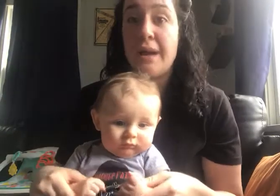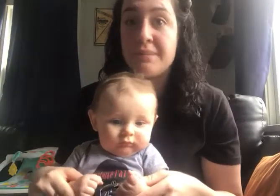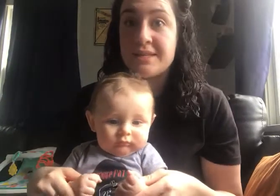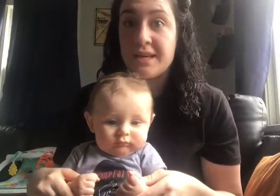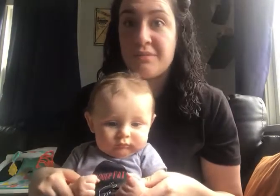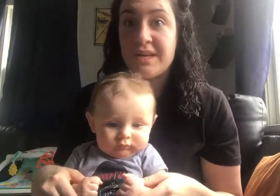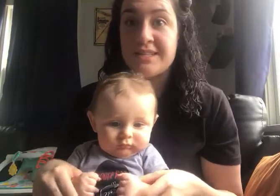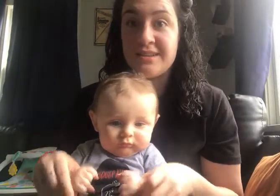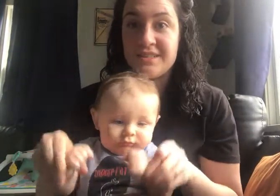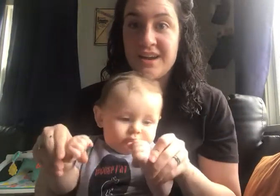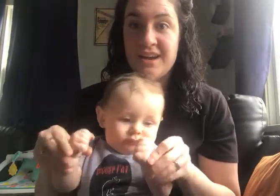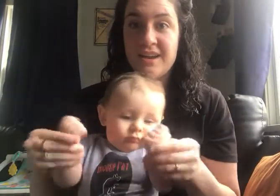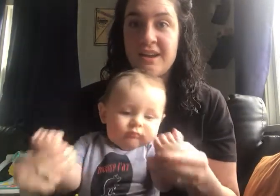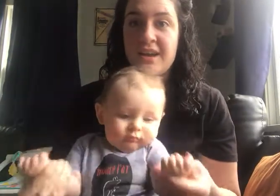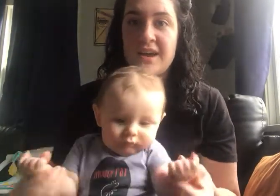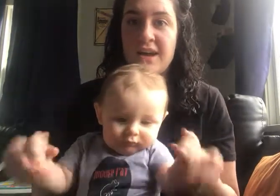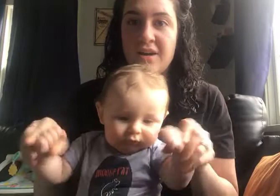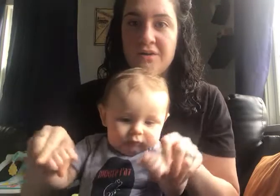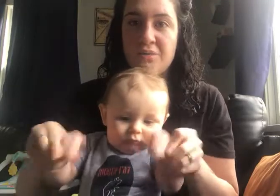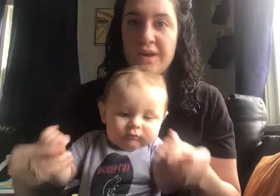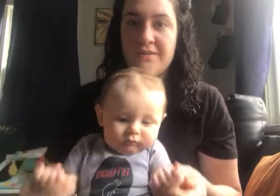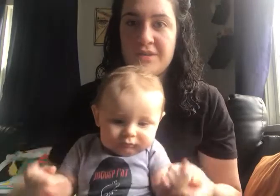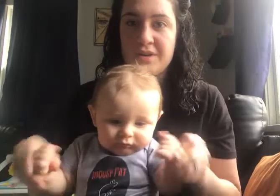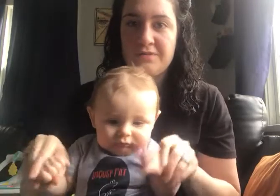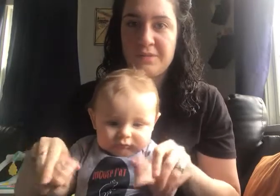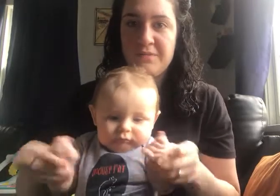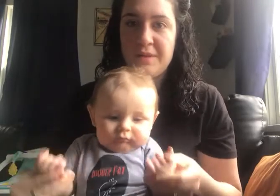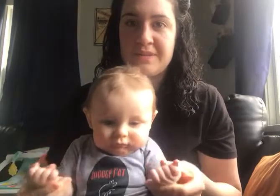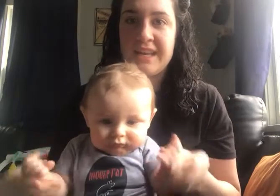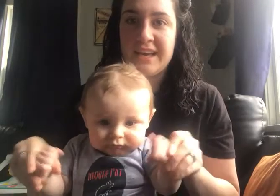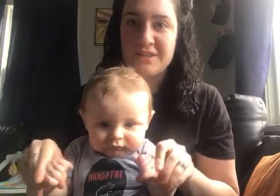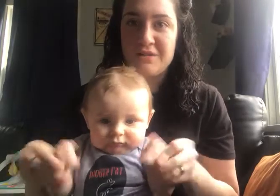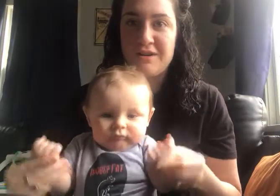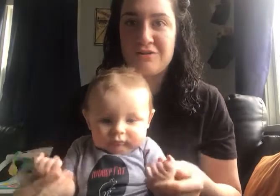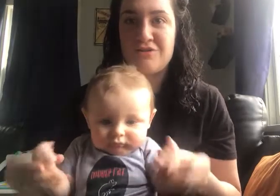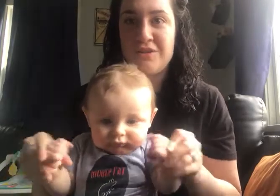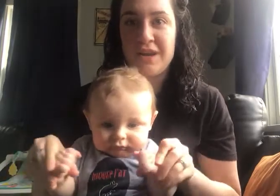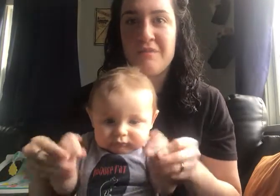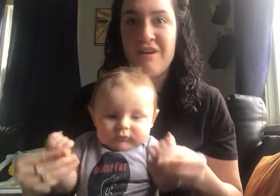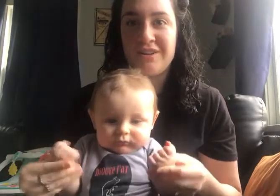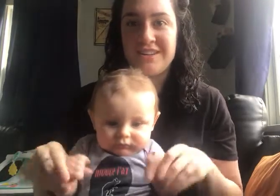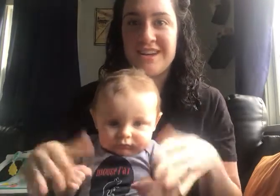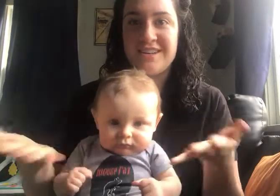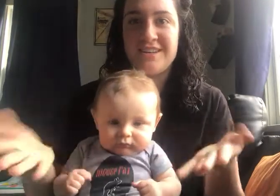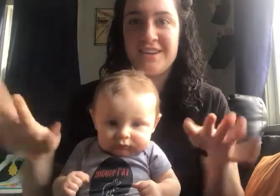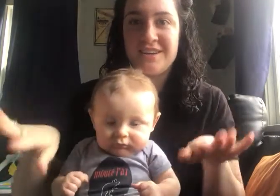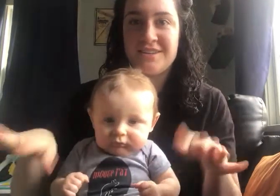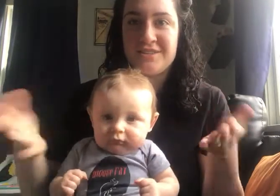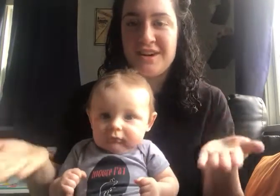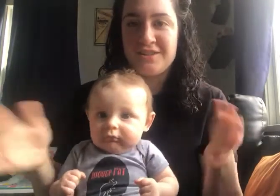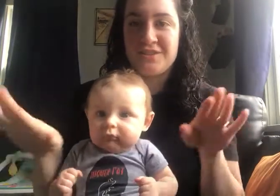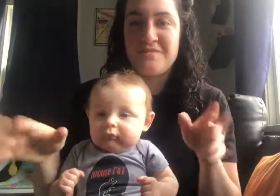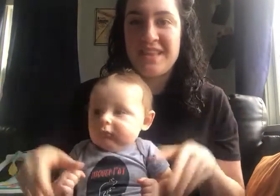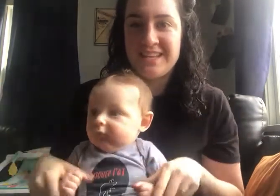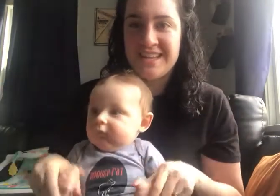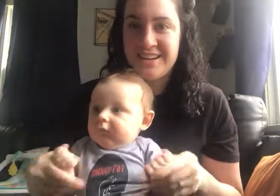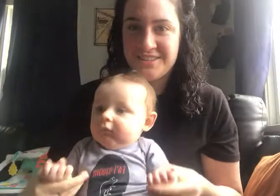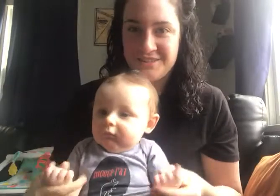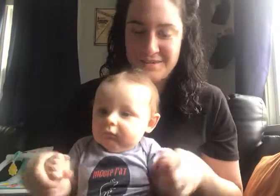opposite when he's all done I'll wave or flip-flop his hands around and show him all done. So I'll show him this I'll do it